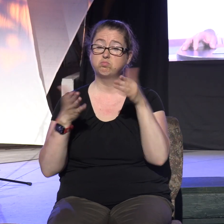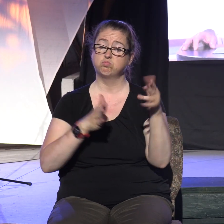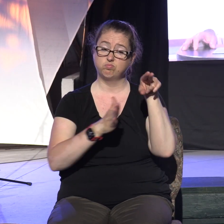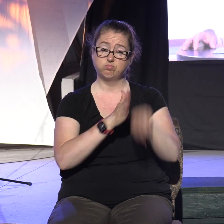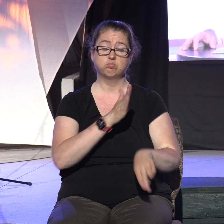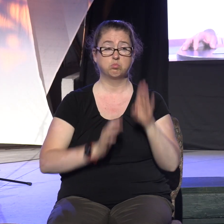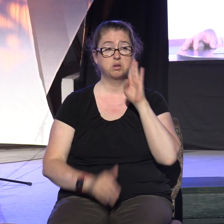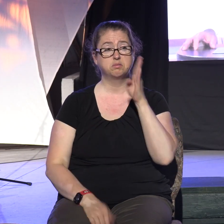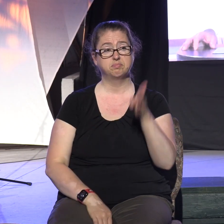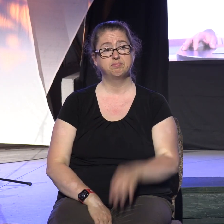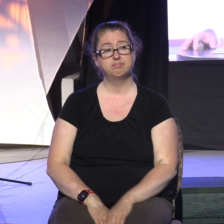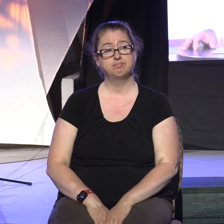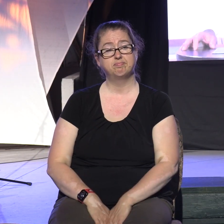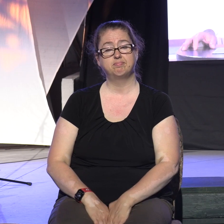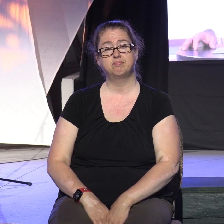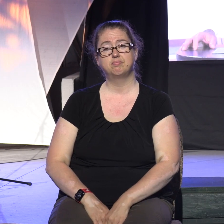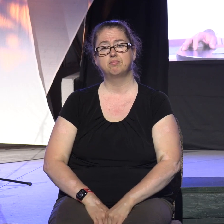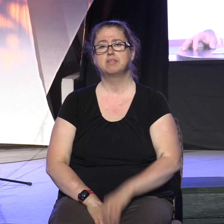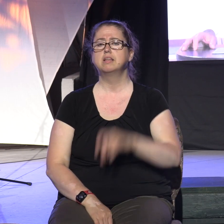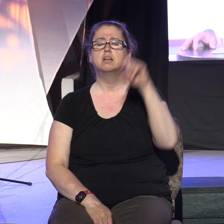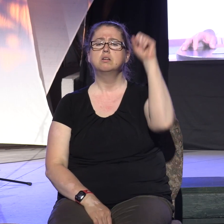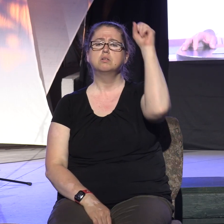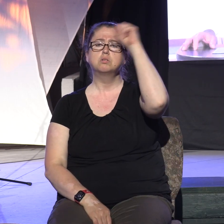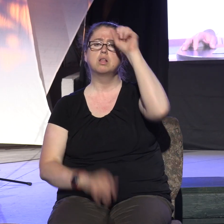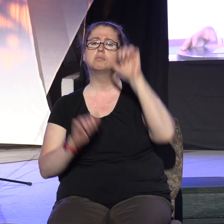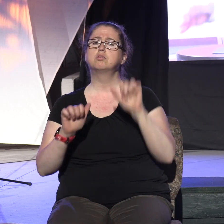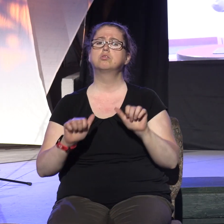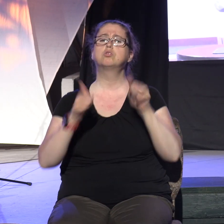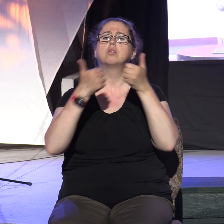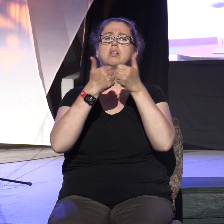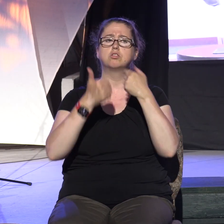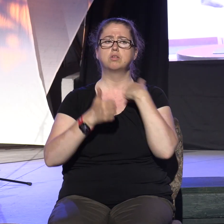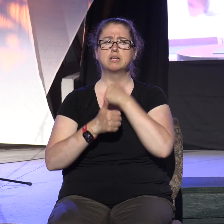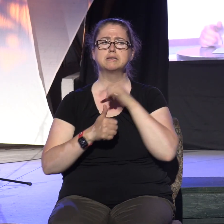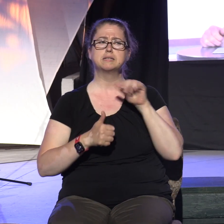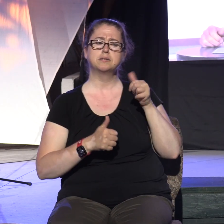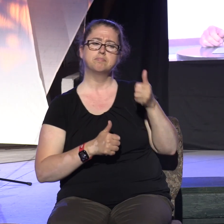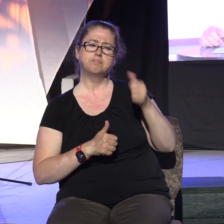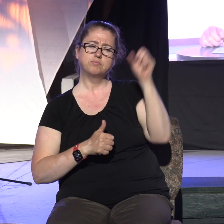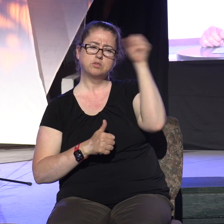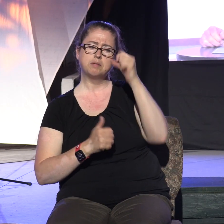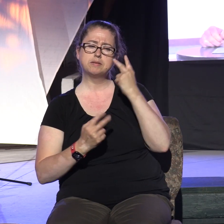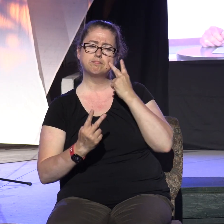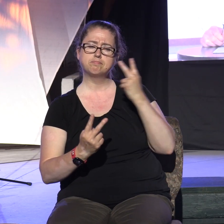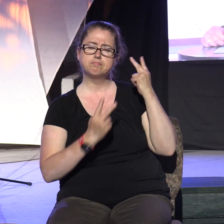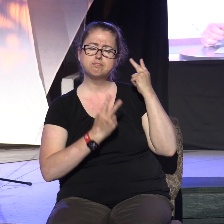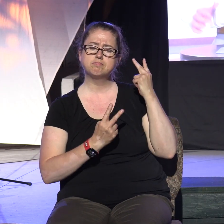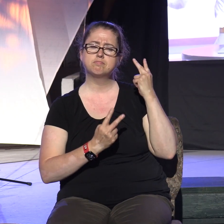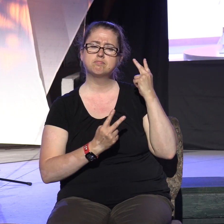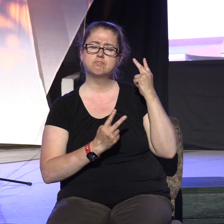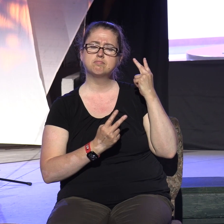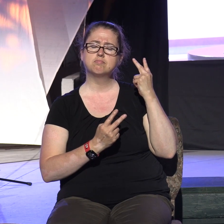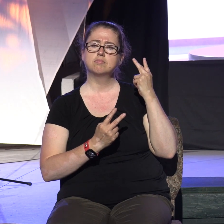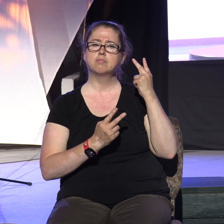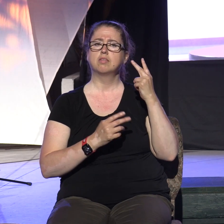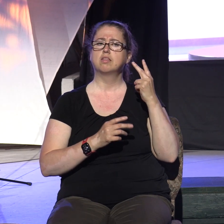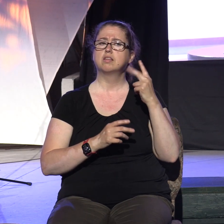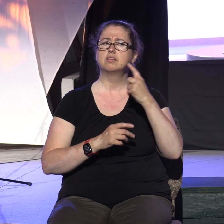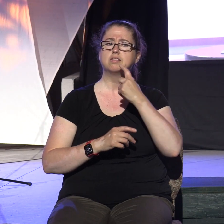just enjoy life with the people that you love, because the quality